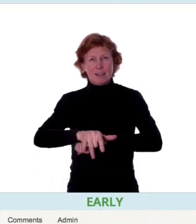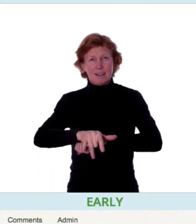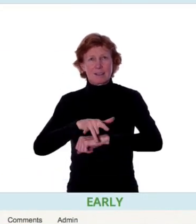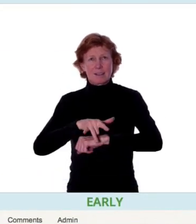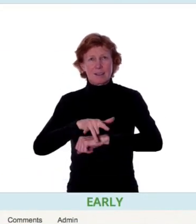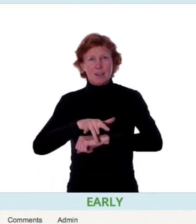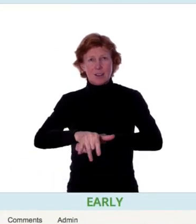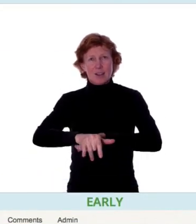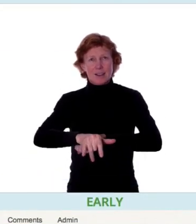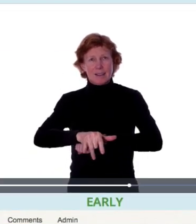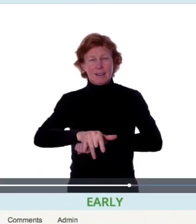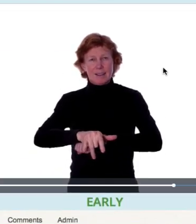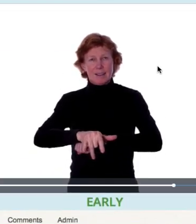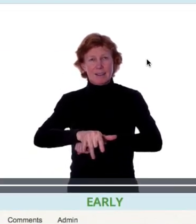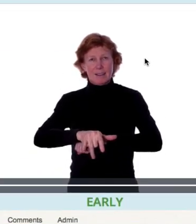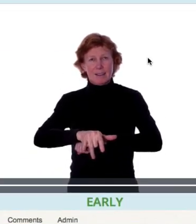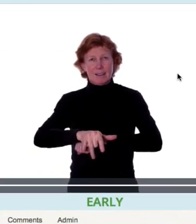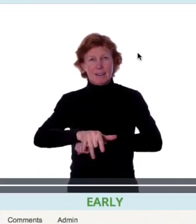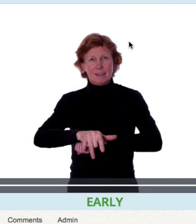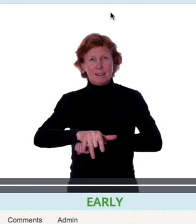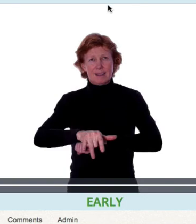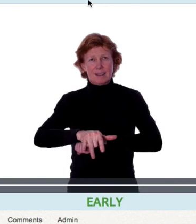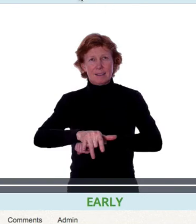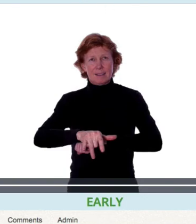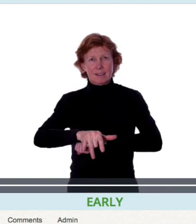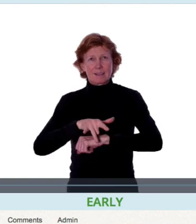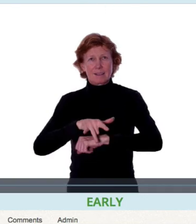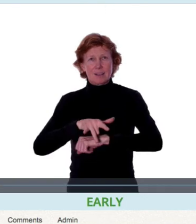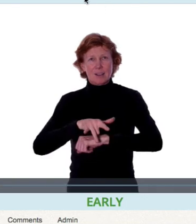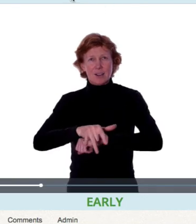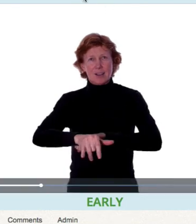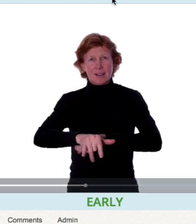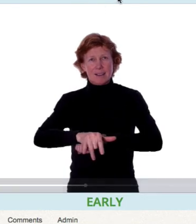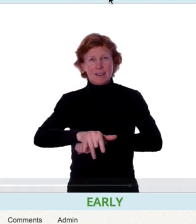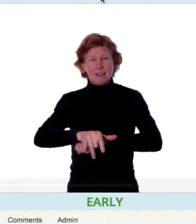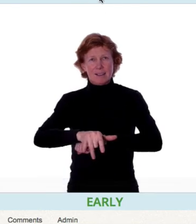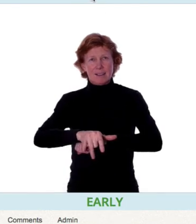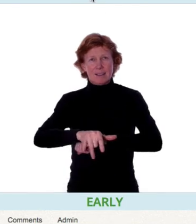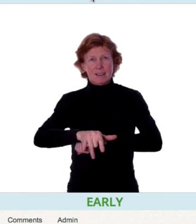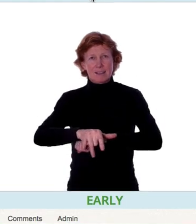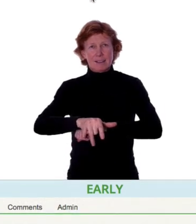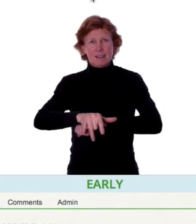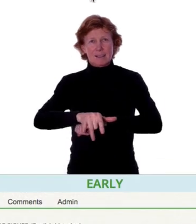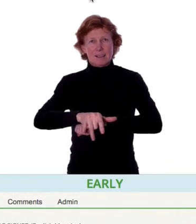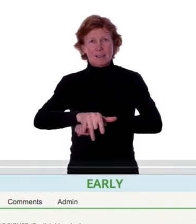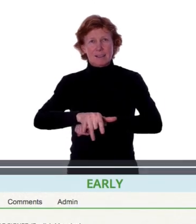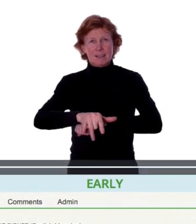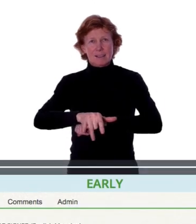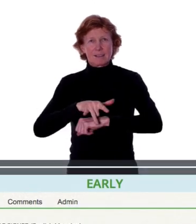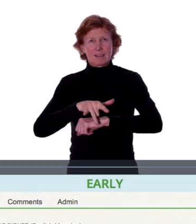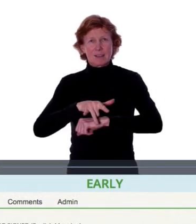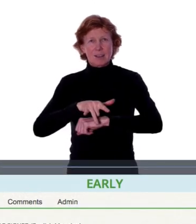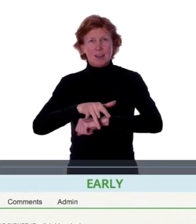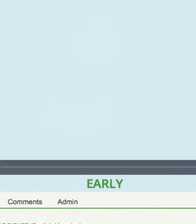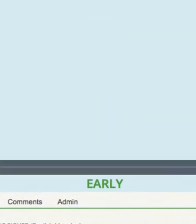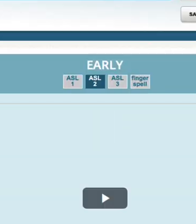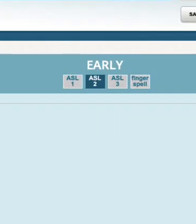day happens to be early. Right? You'll see at the top there's 3 different variations for the sign for early, so you can have your students get on